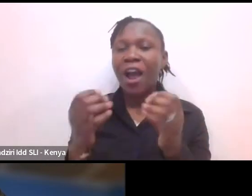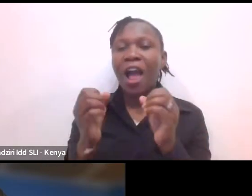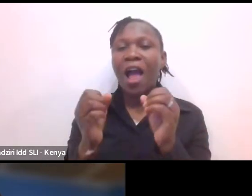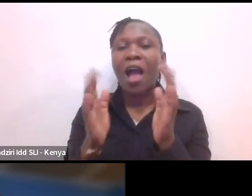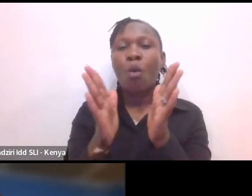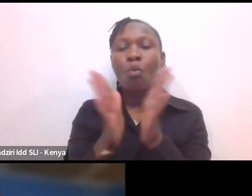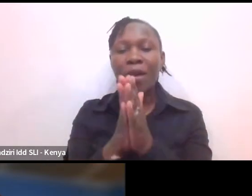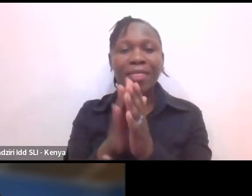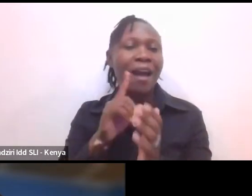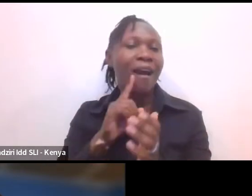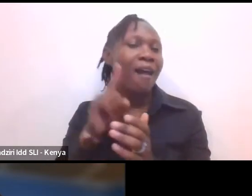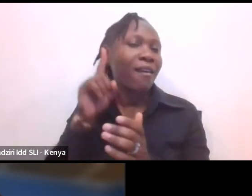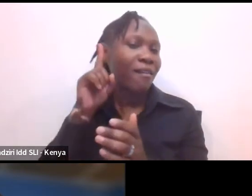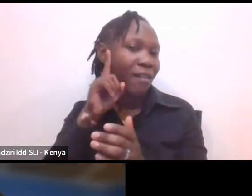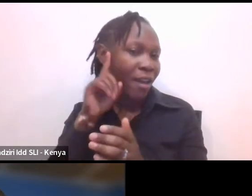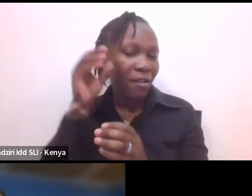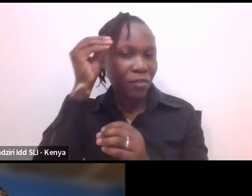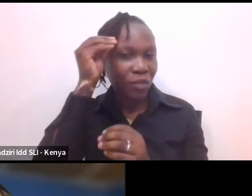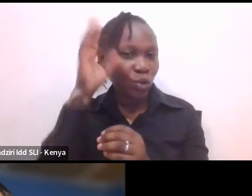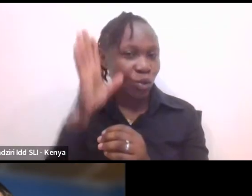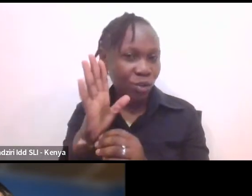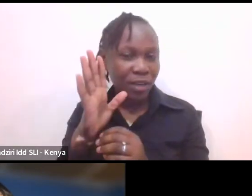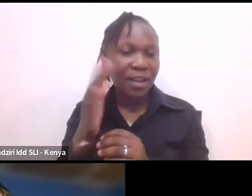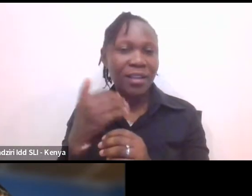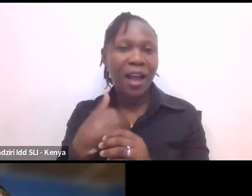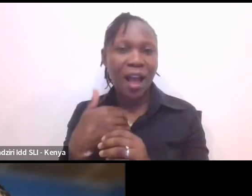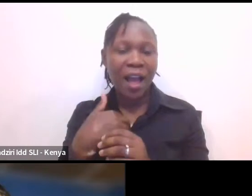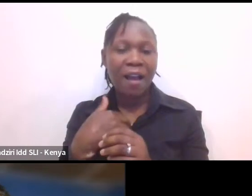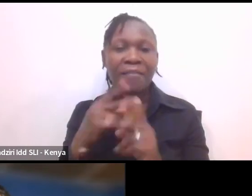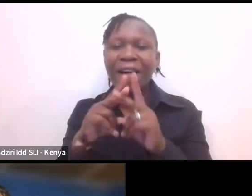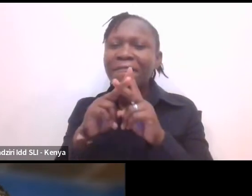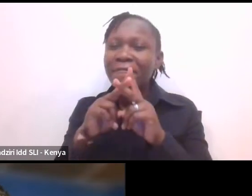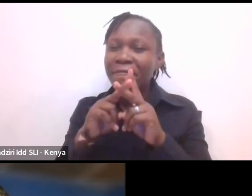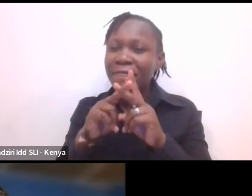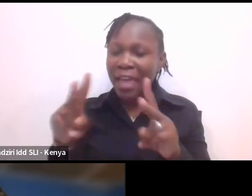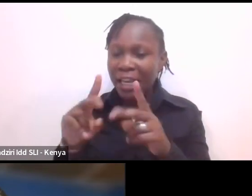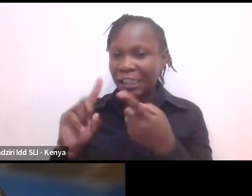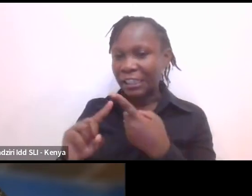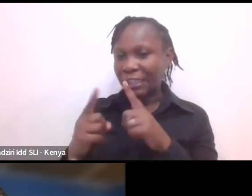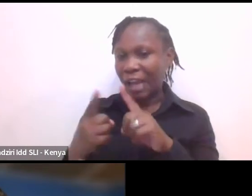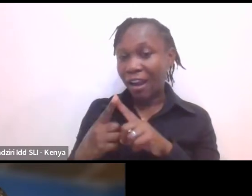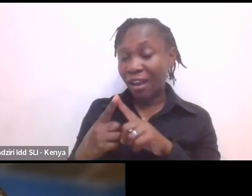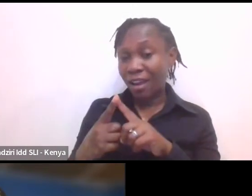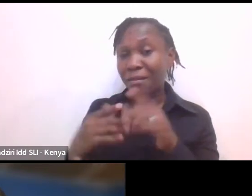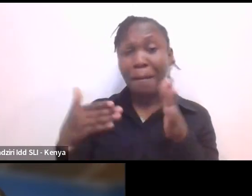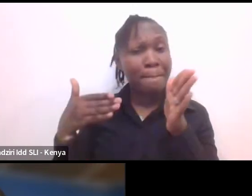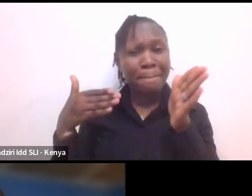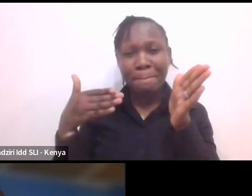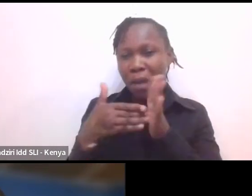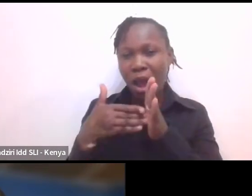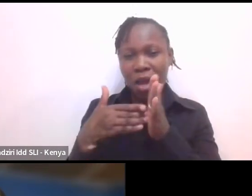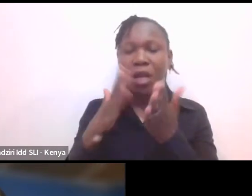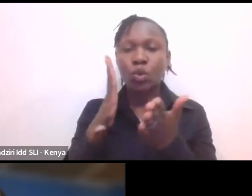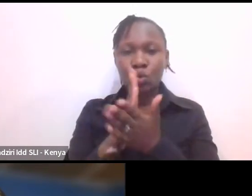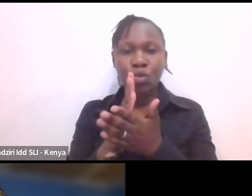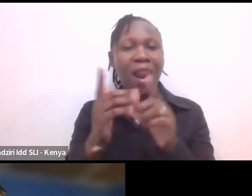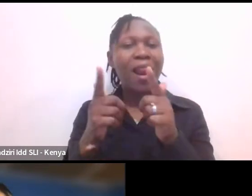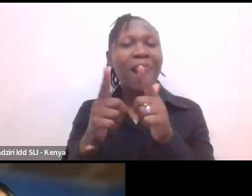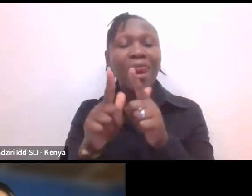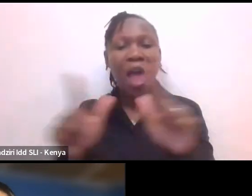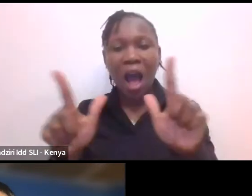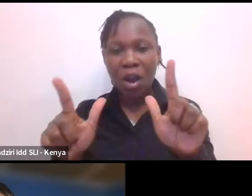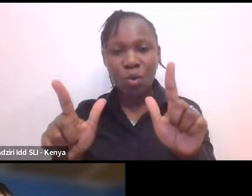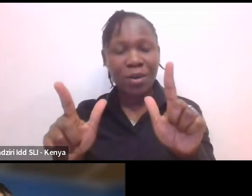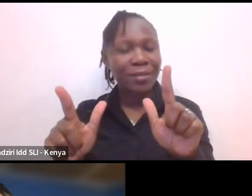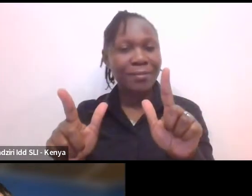student, they have a very substantial barrier, because that whole language thing is